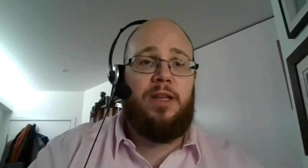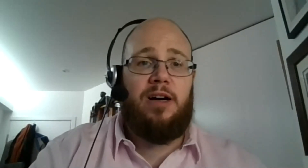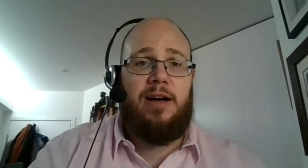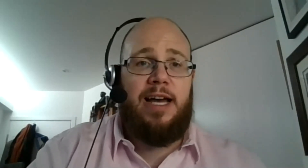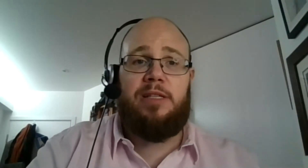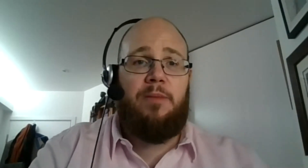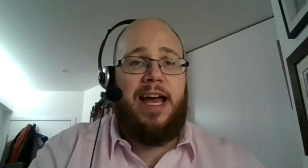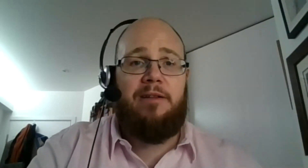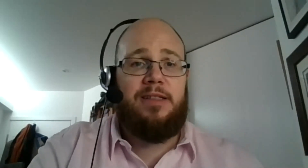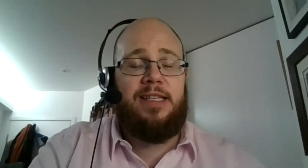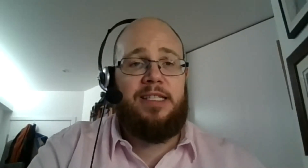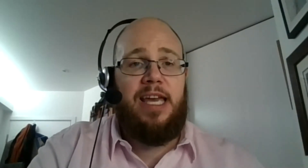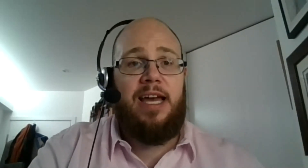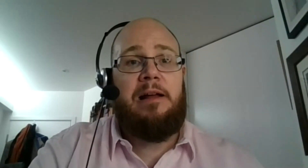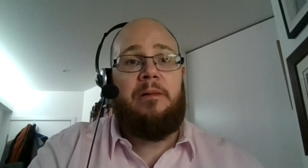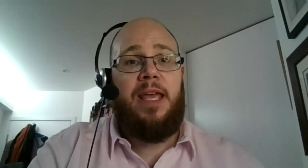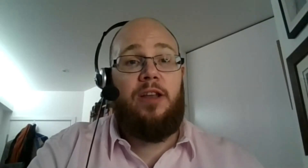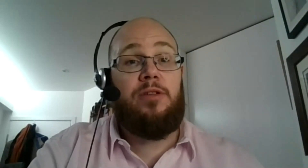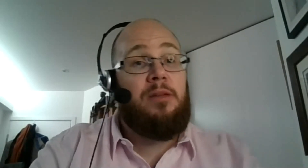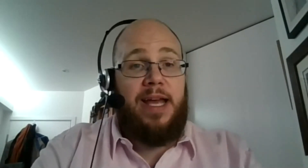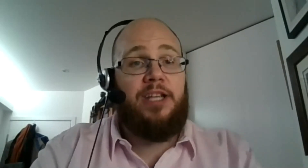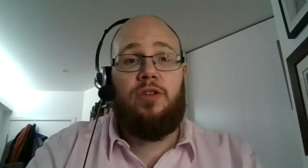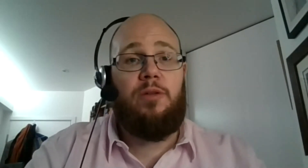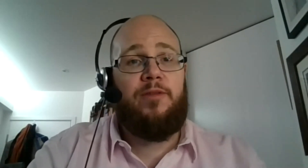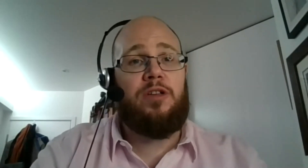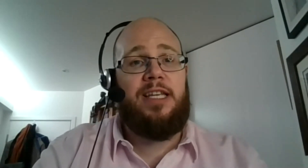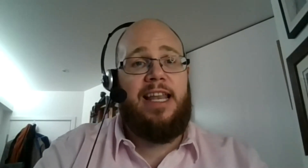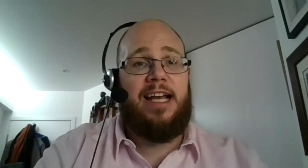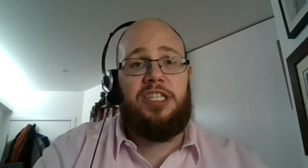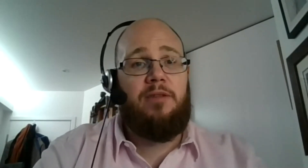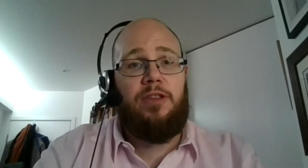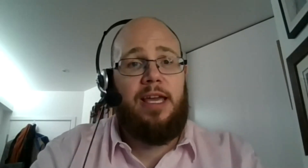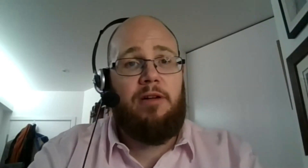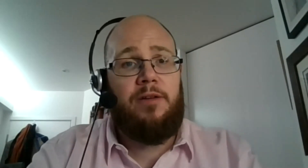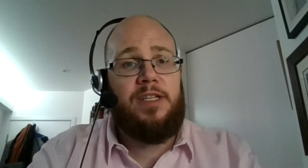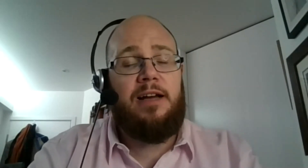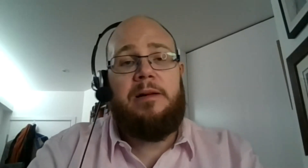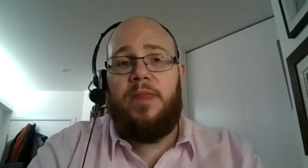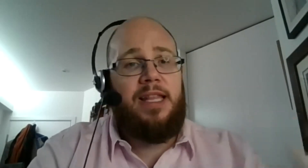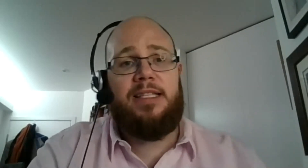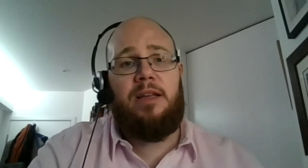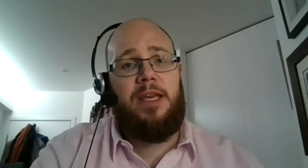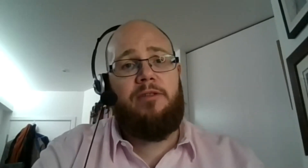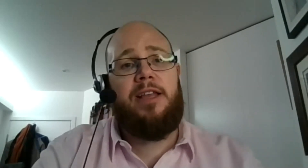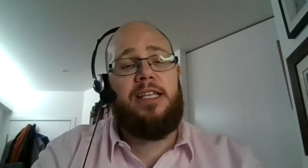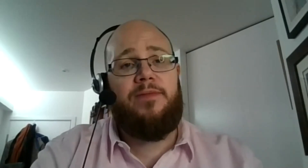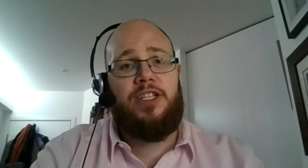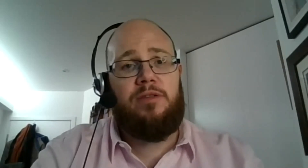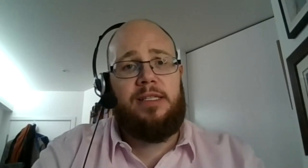our elderly parents this year in order to make sure that we've got it next year or the year after. And that's going to be your own individual